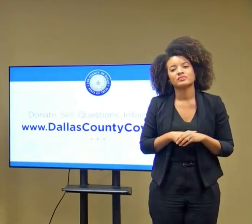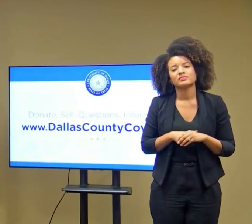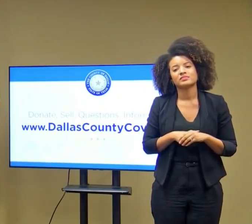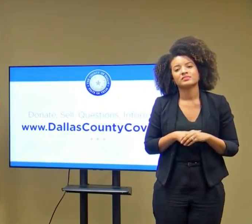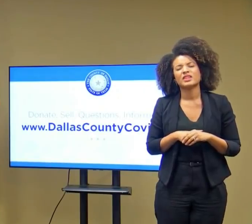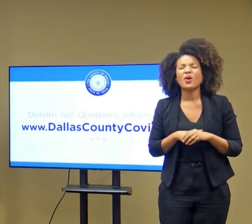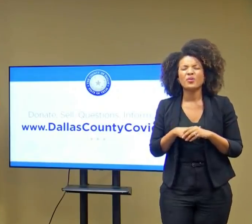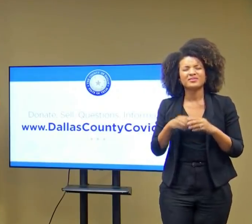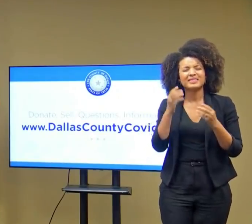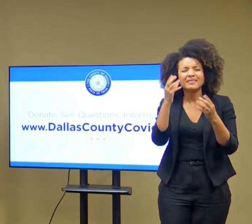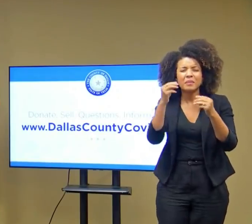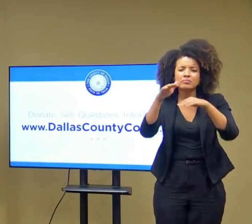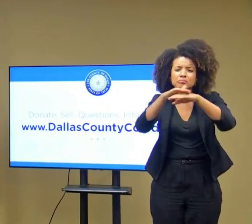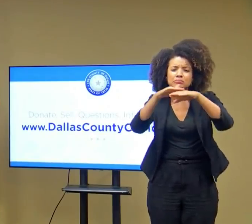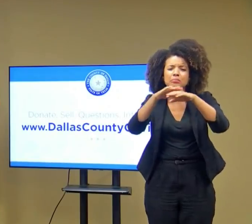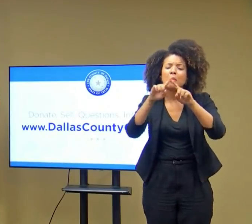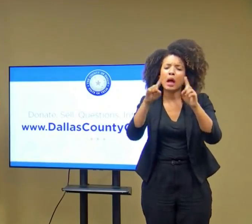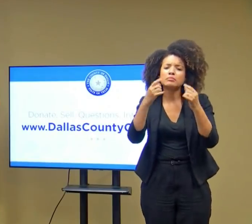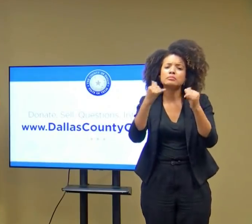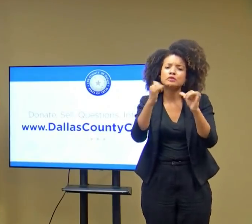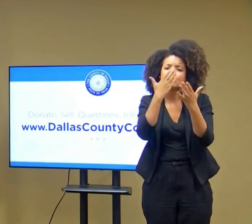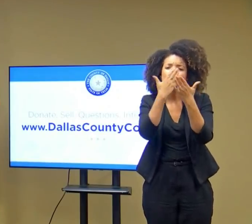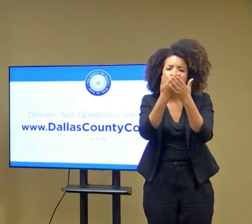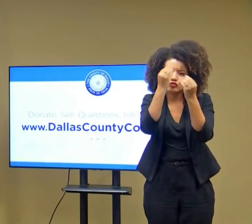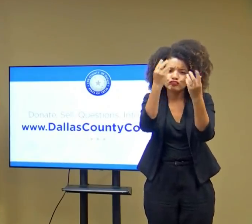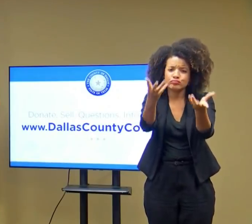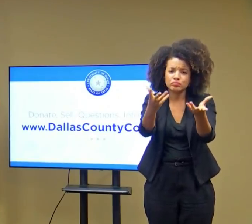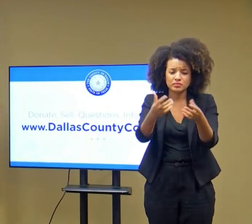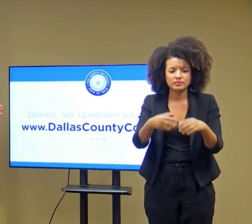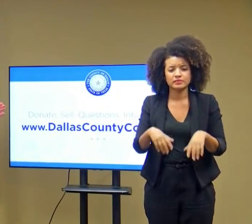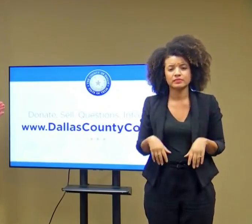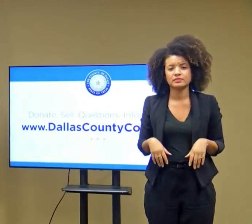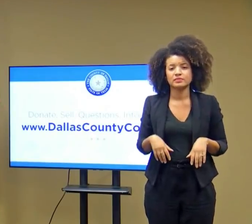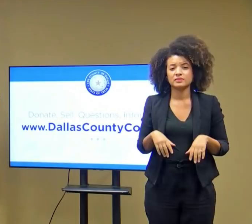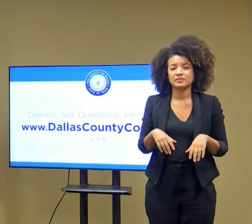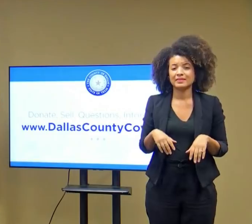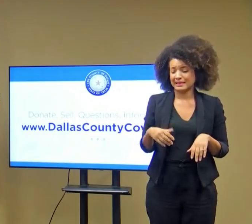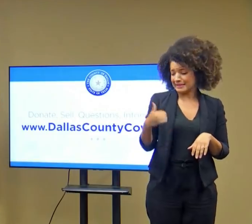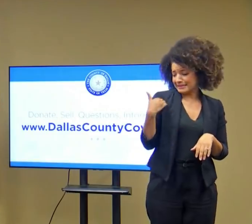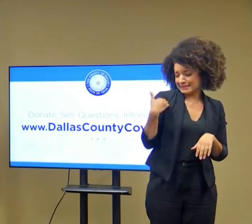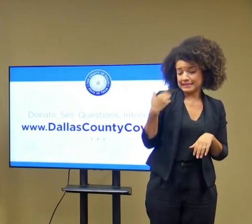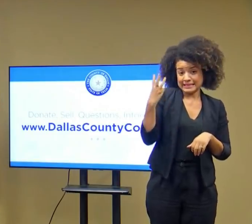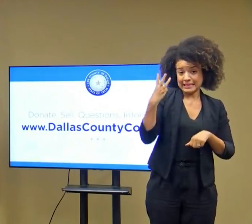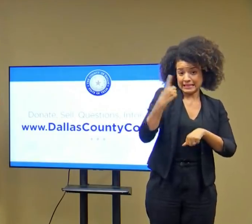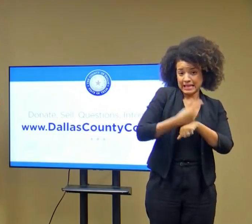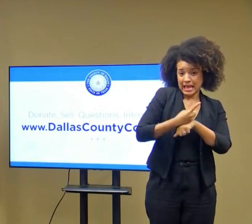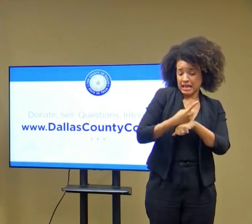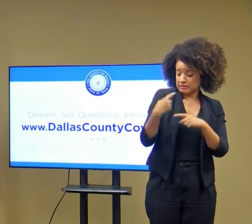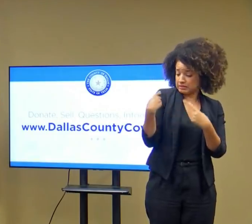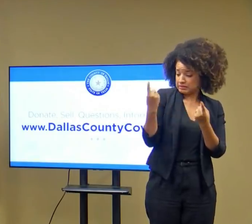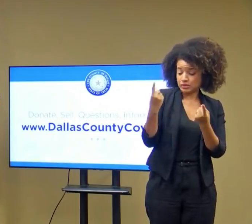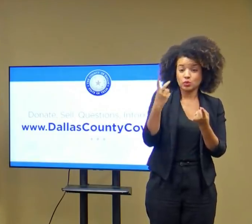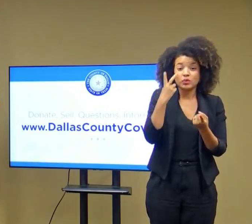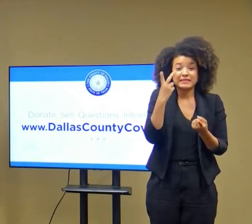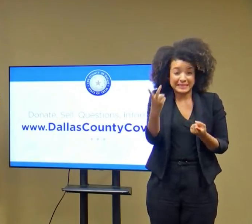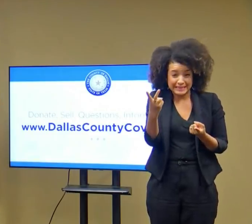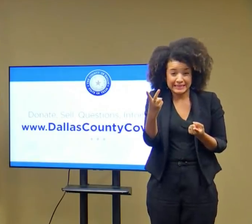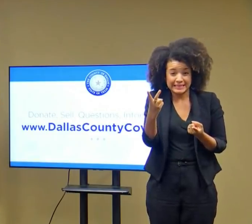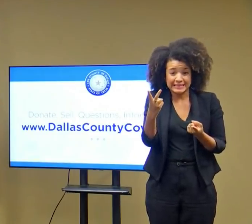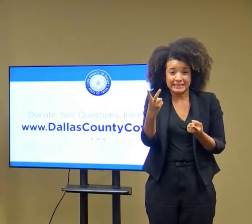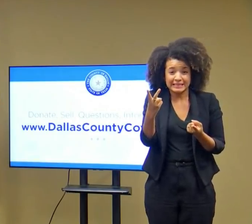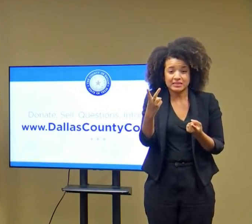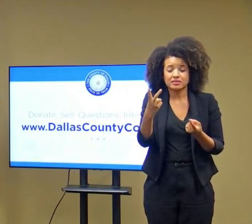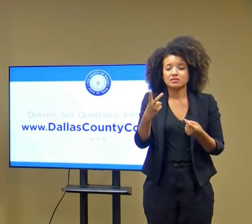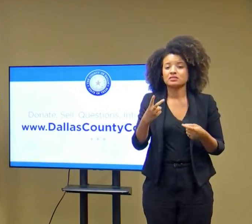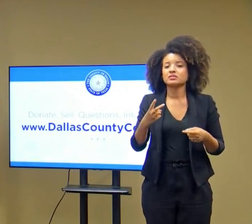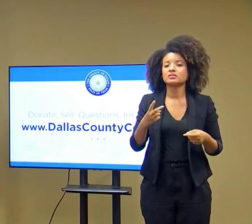but good news. What we've seen over the last 6 days is we've hovered at our high